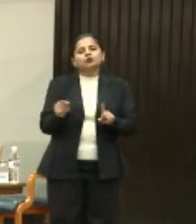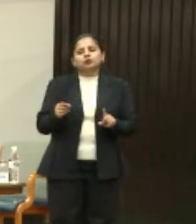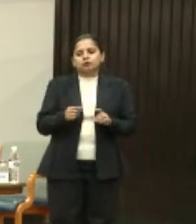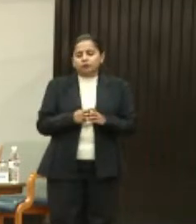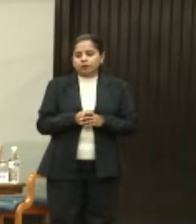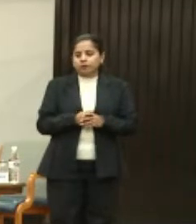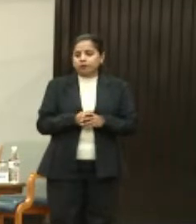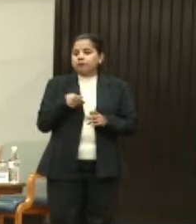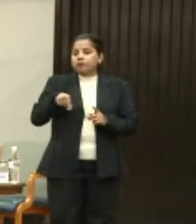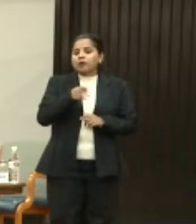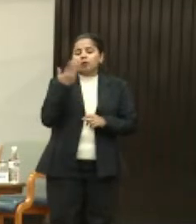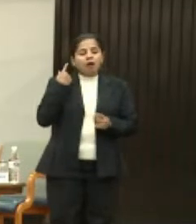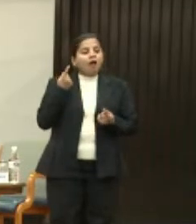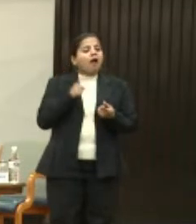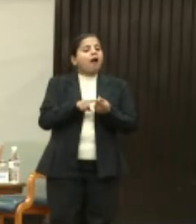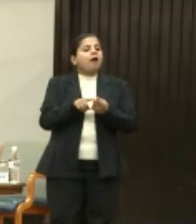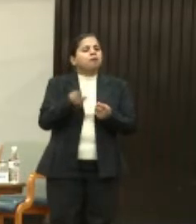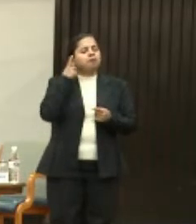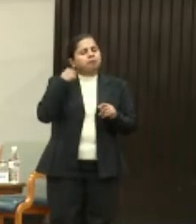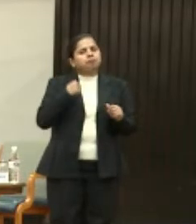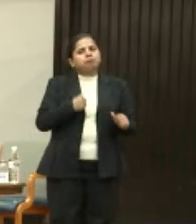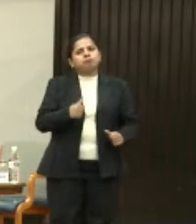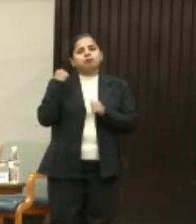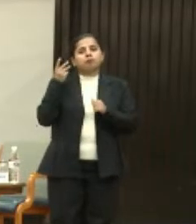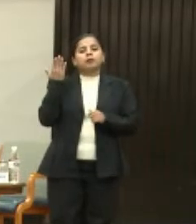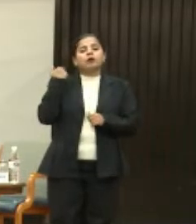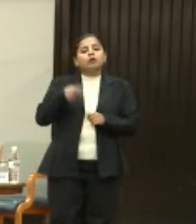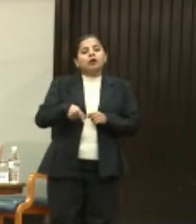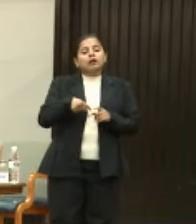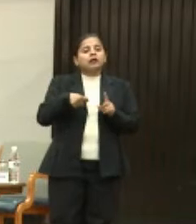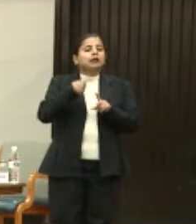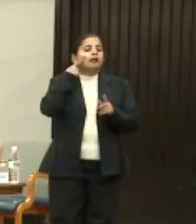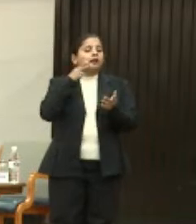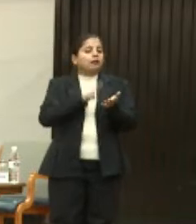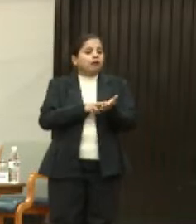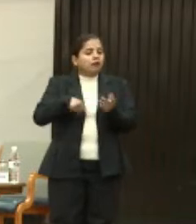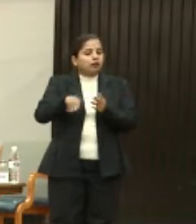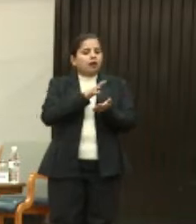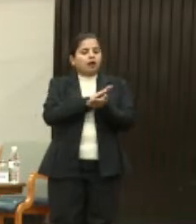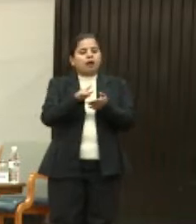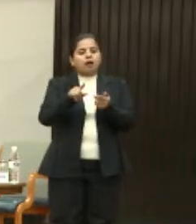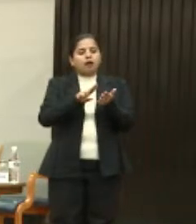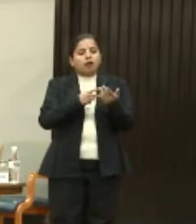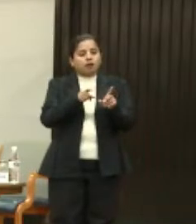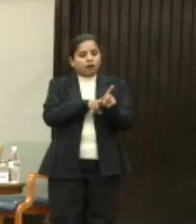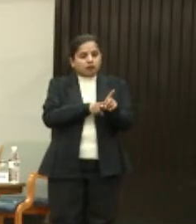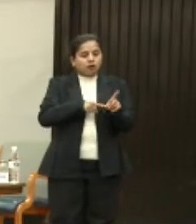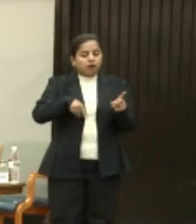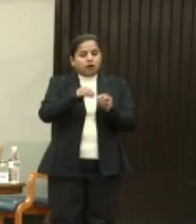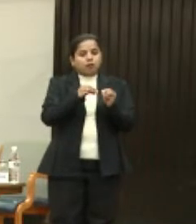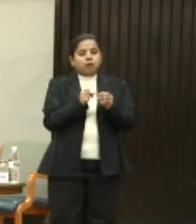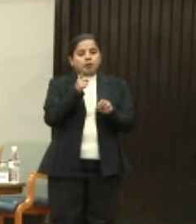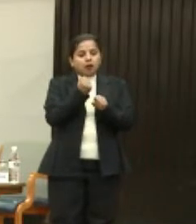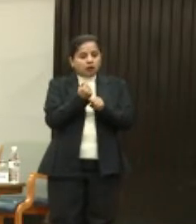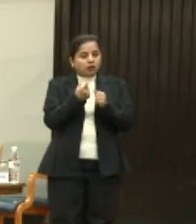The antecedents of this go back to King Henry VIII and the Buggery Act